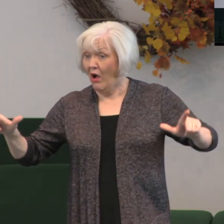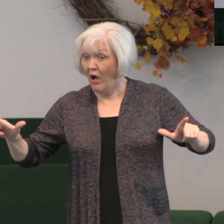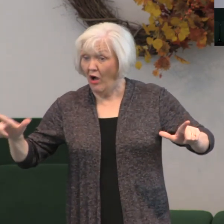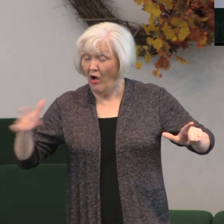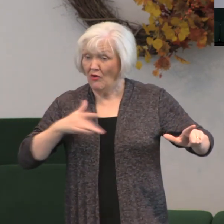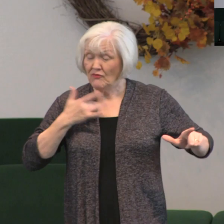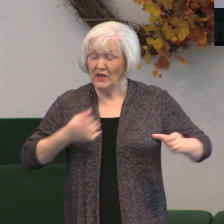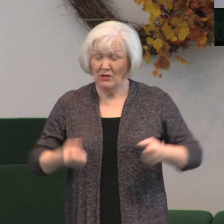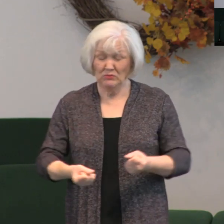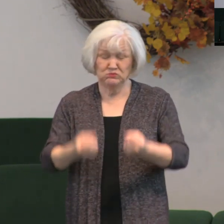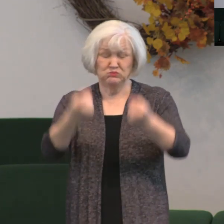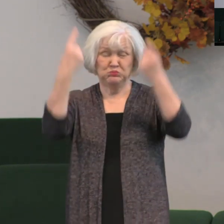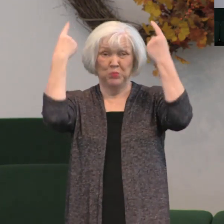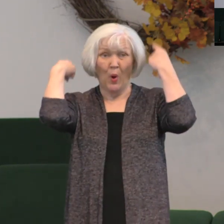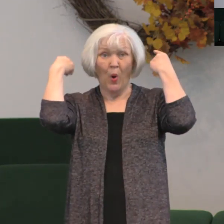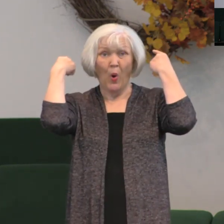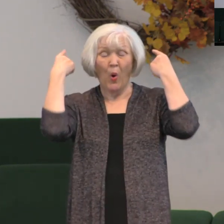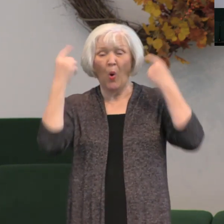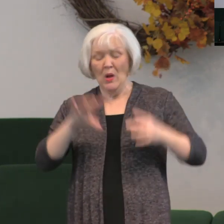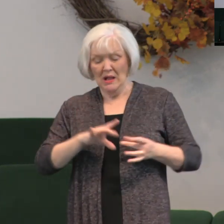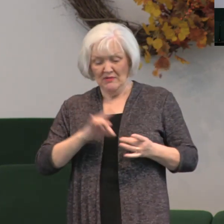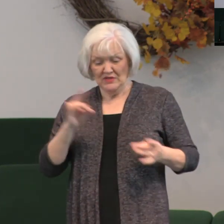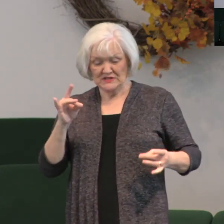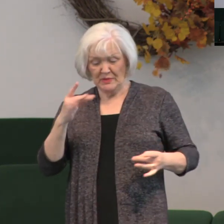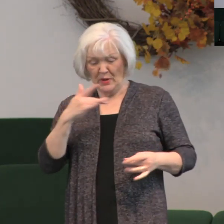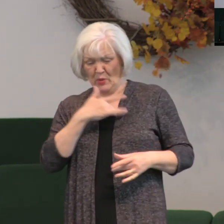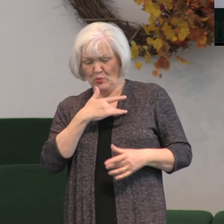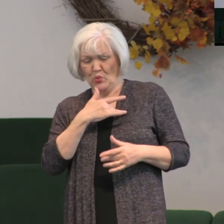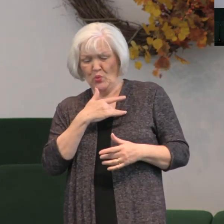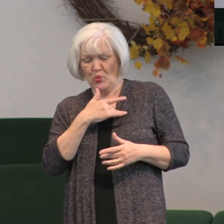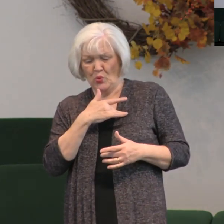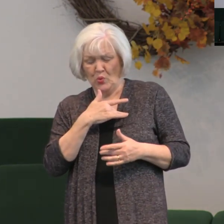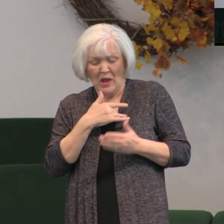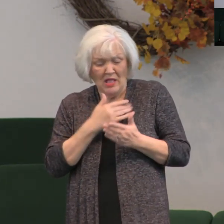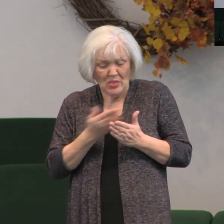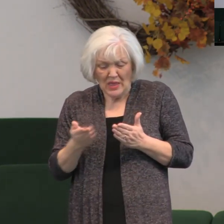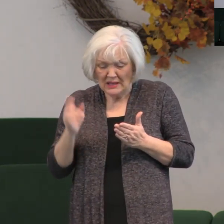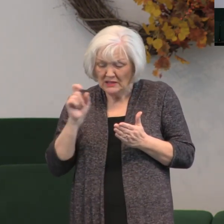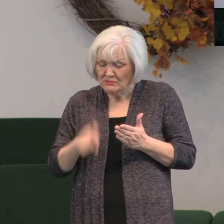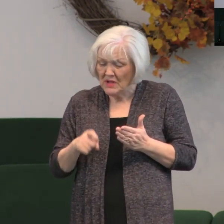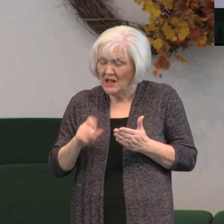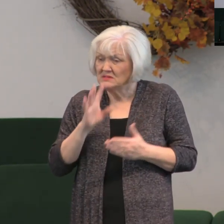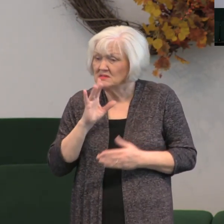feel overwhelmed with the spirit of the things that need to be said